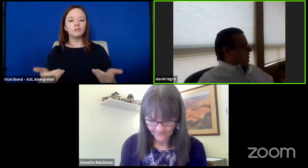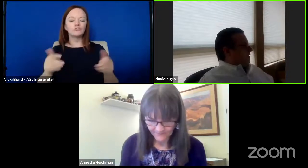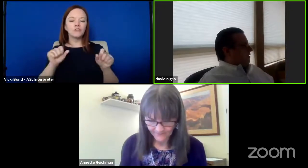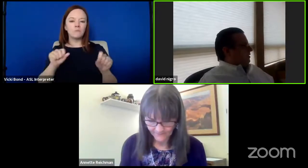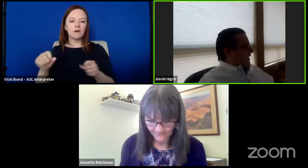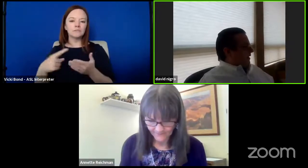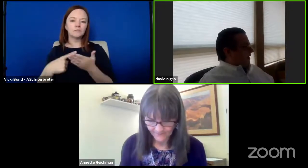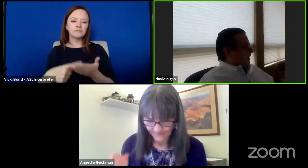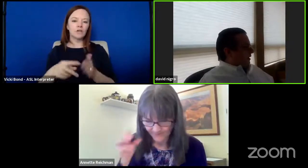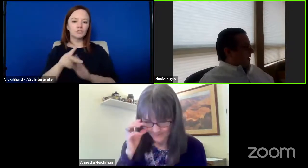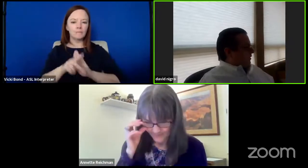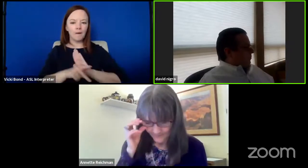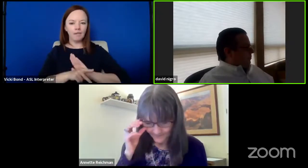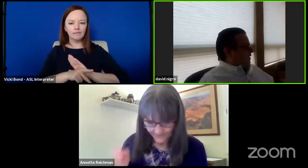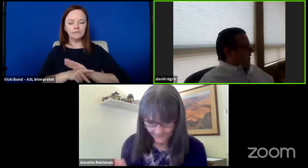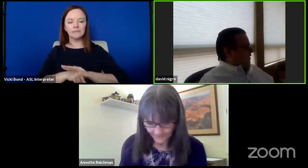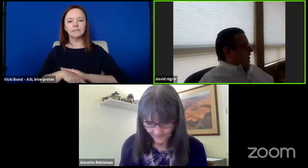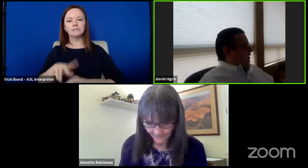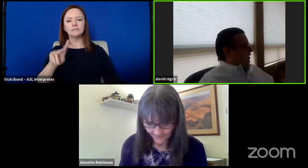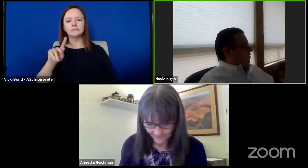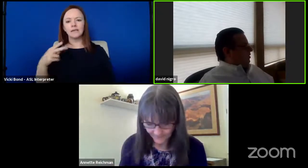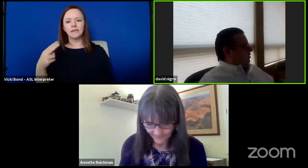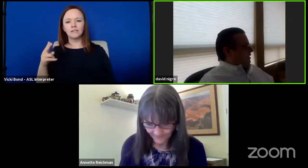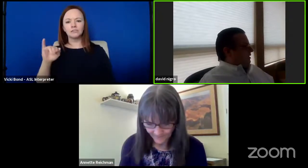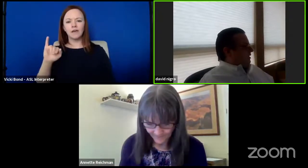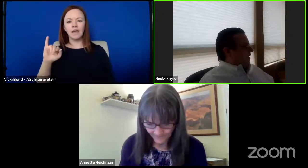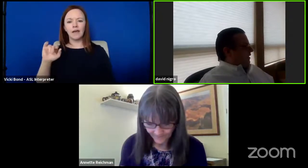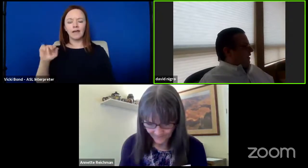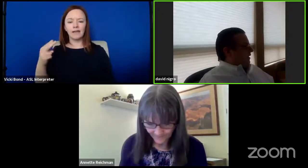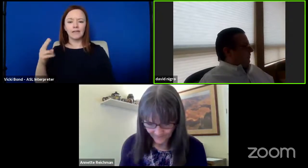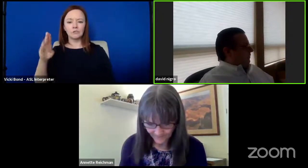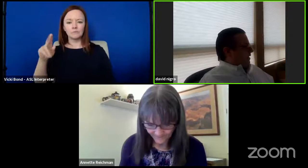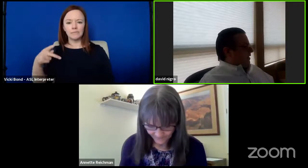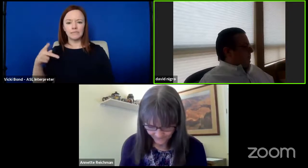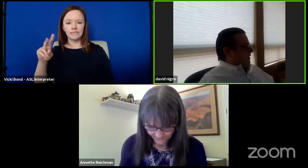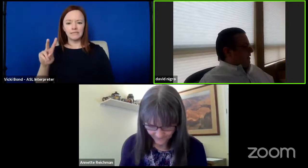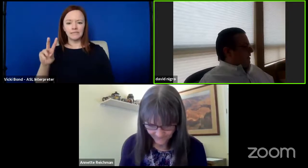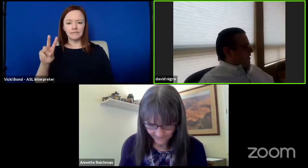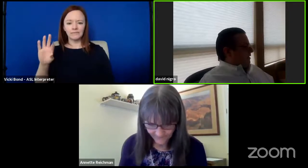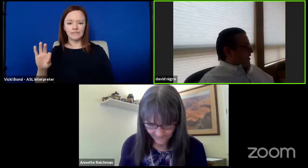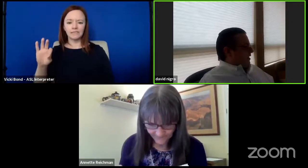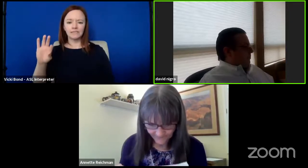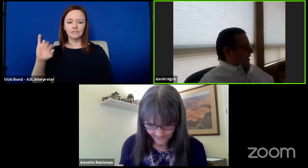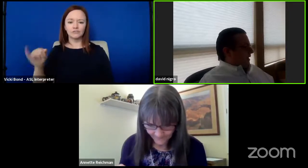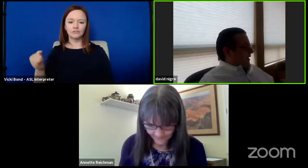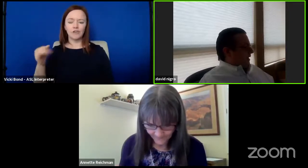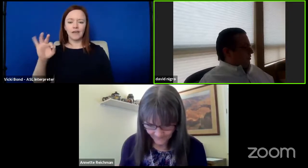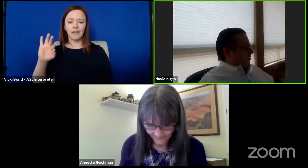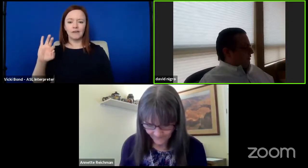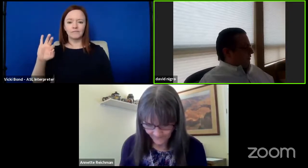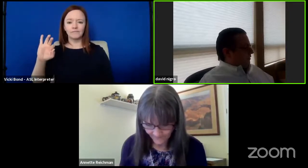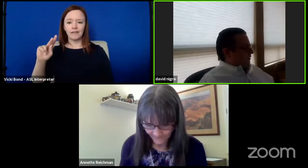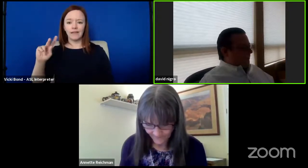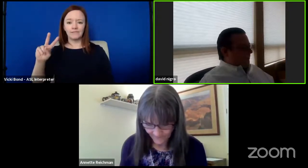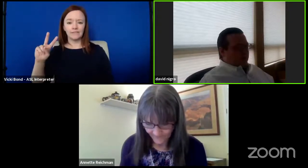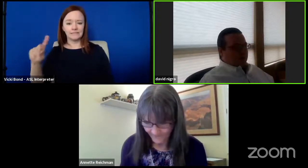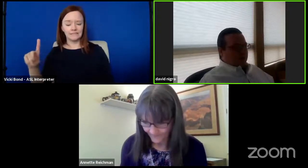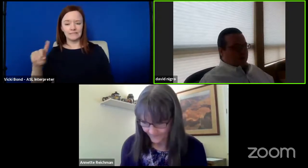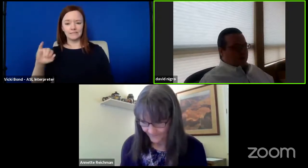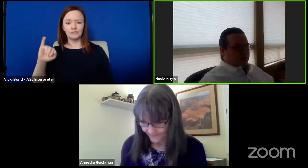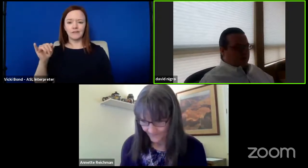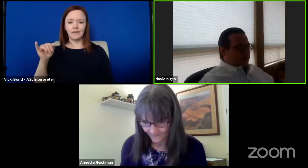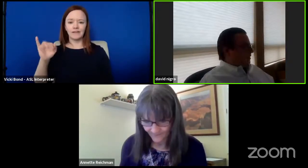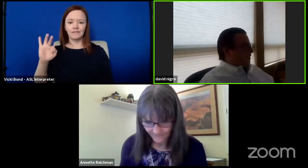policies, DKA, IHB, IHBD, JFABD, JFBA, and JR.